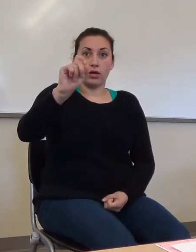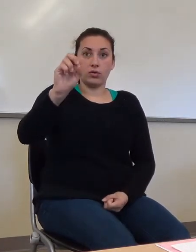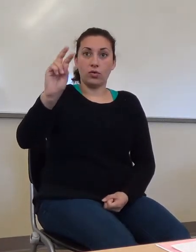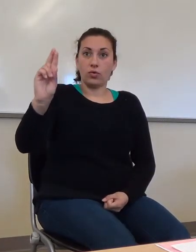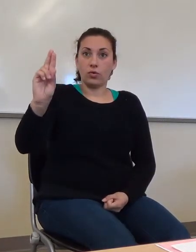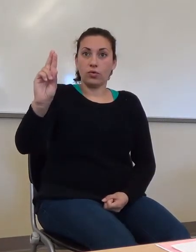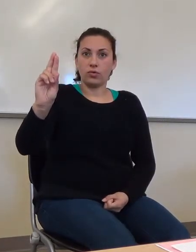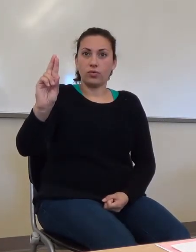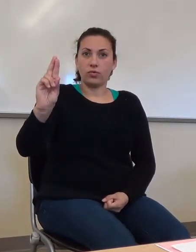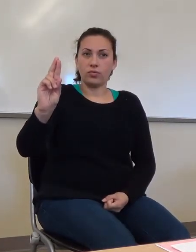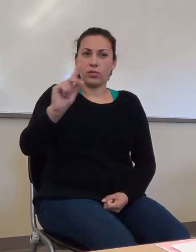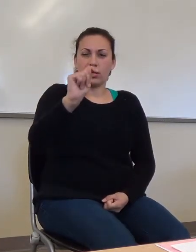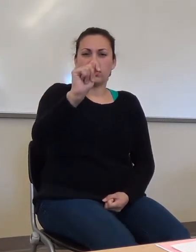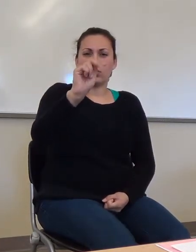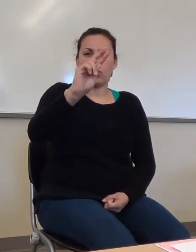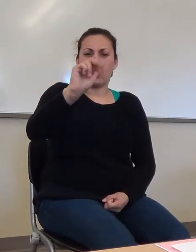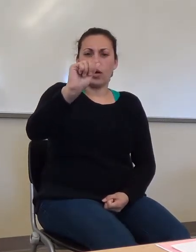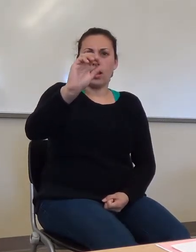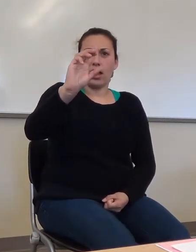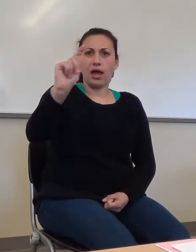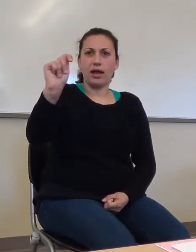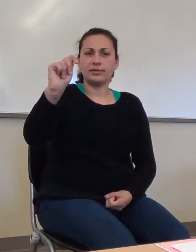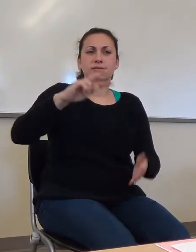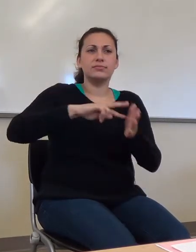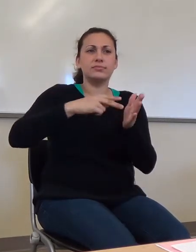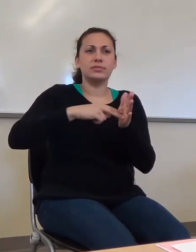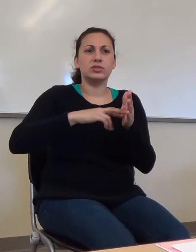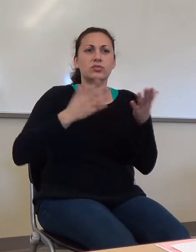does tract mean?